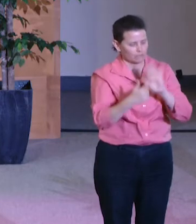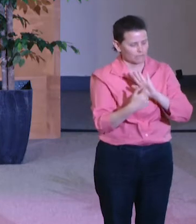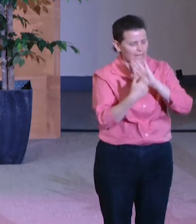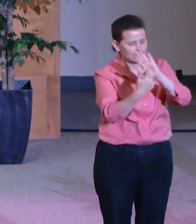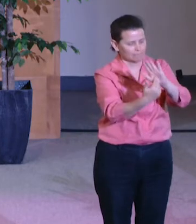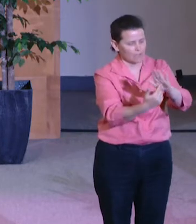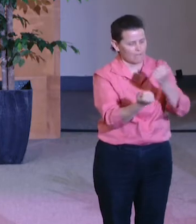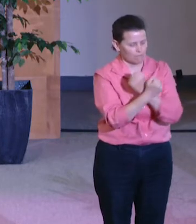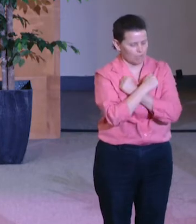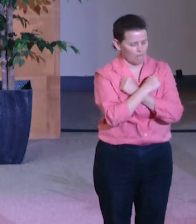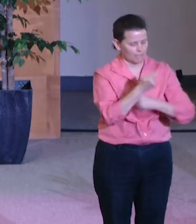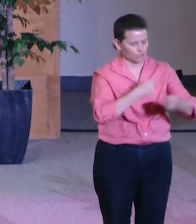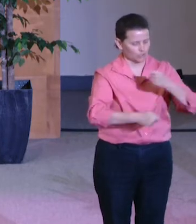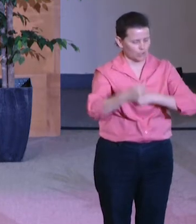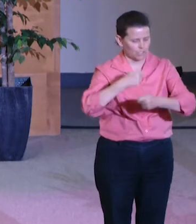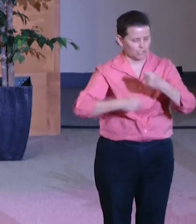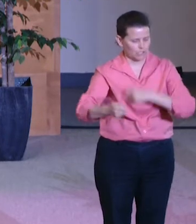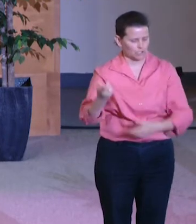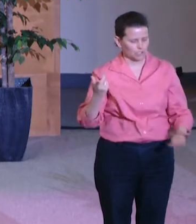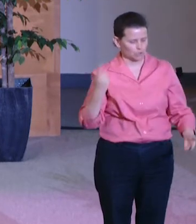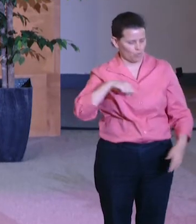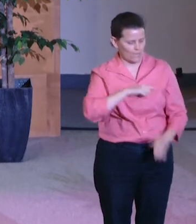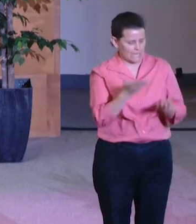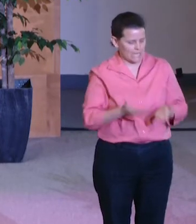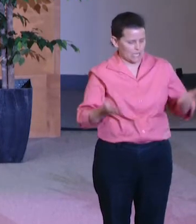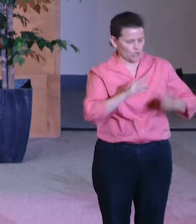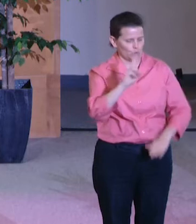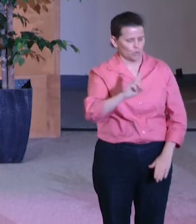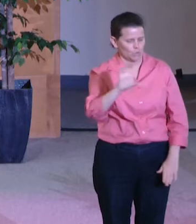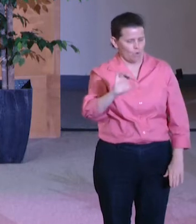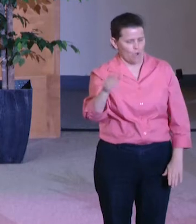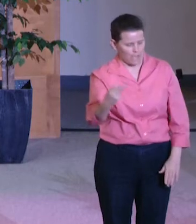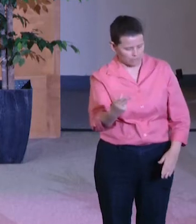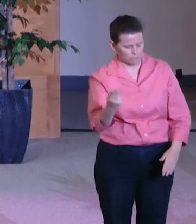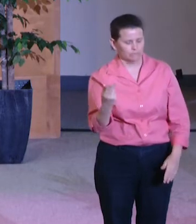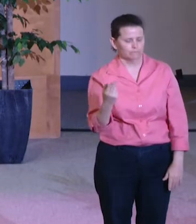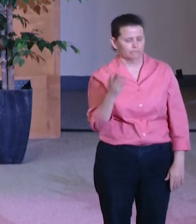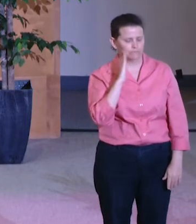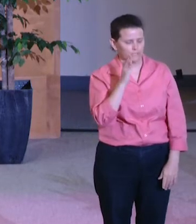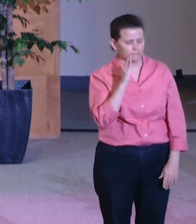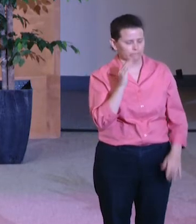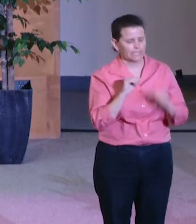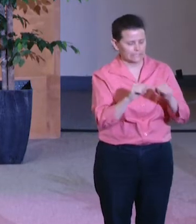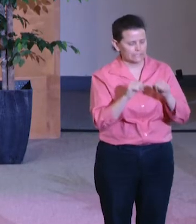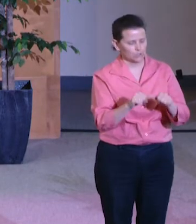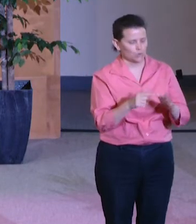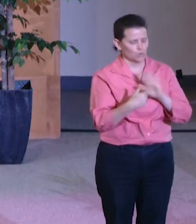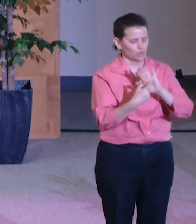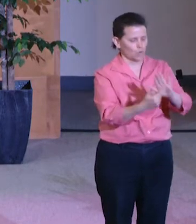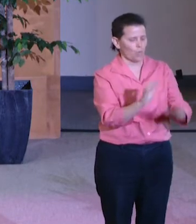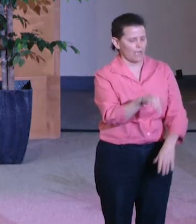in circulation. And we are proud and happy and so, so grateful to